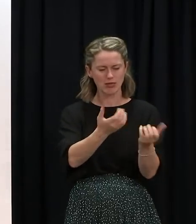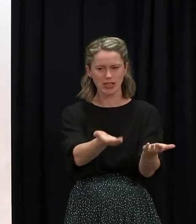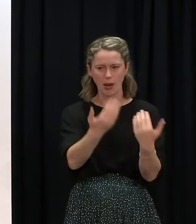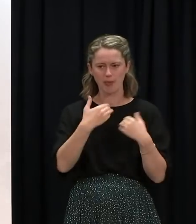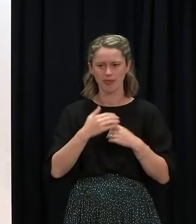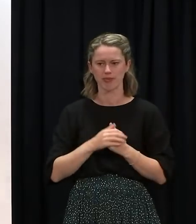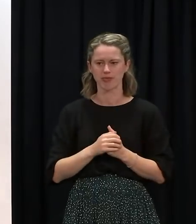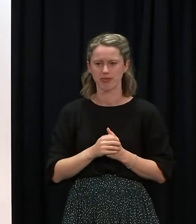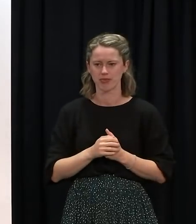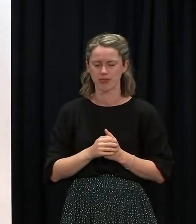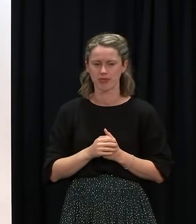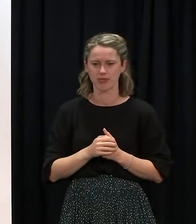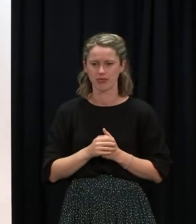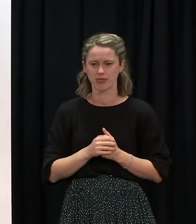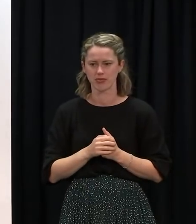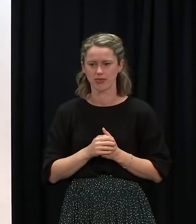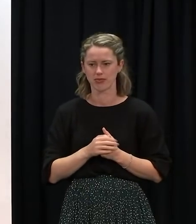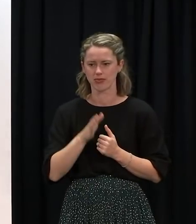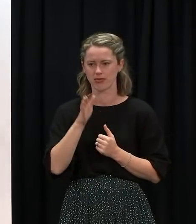forward.